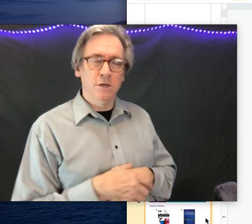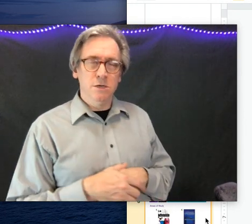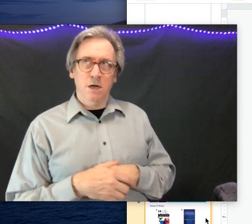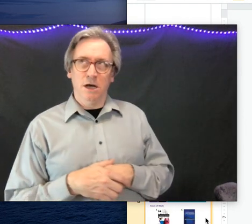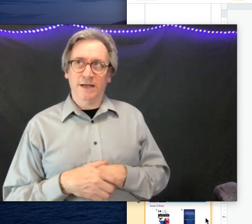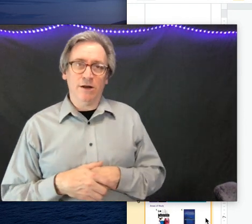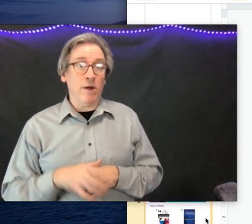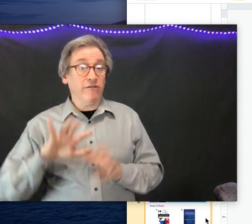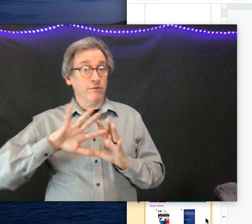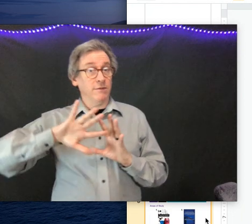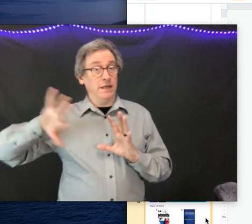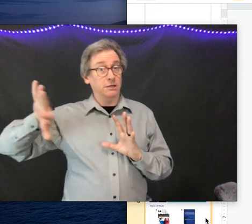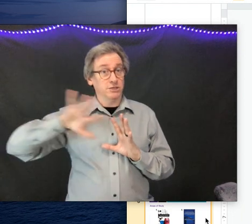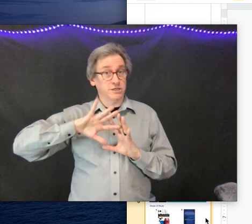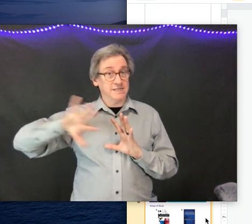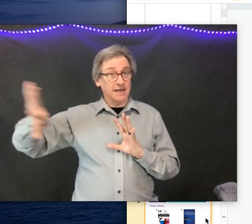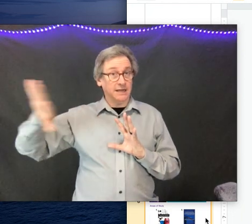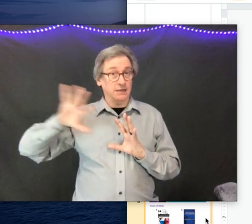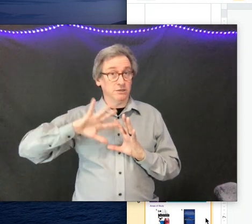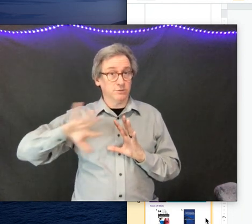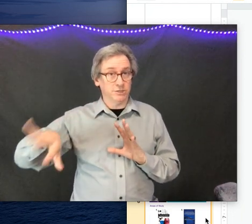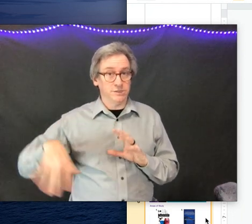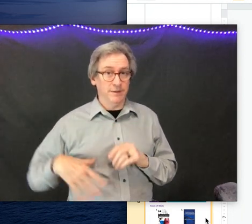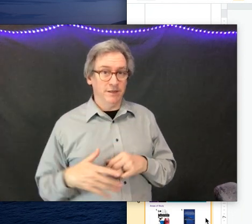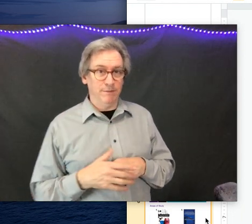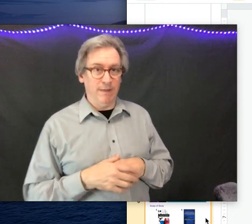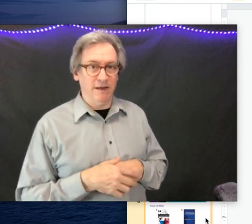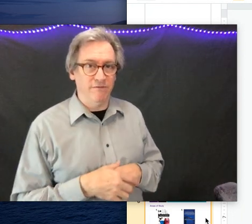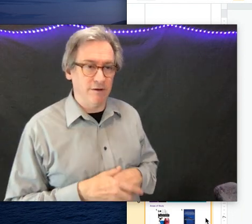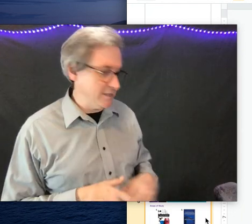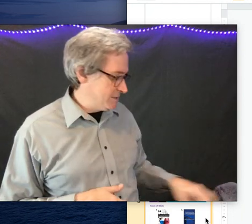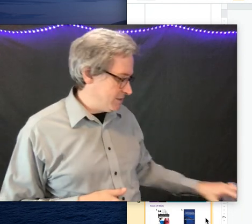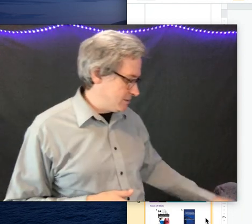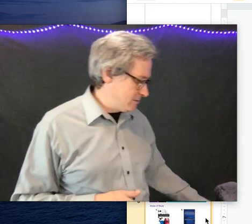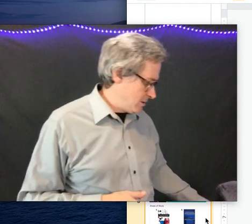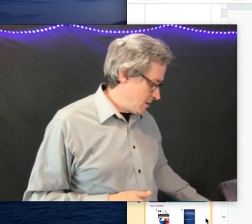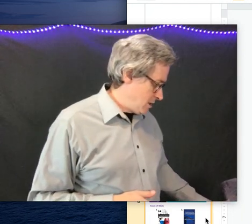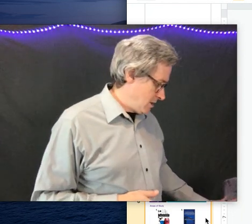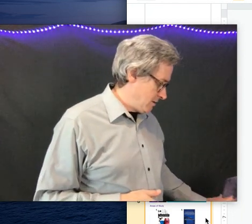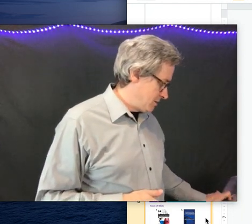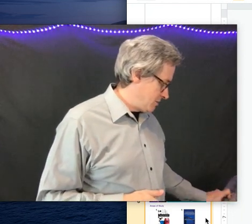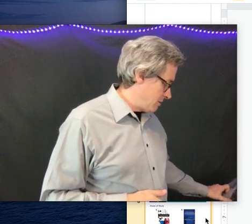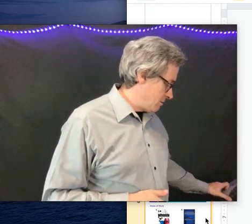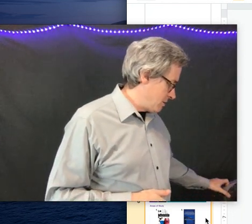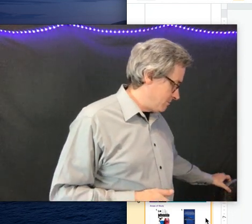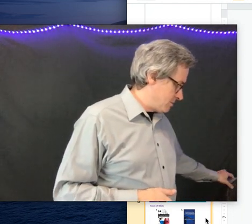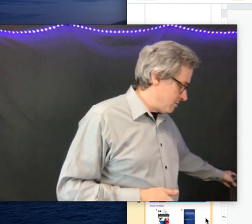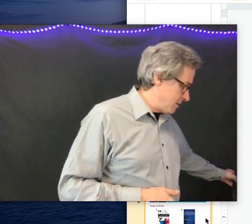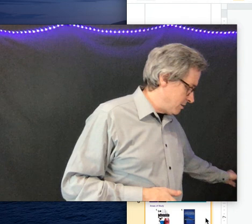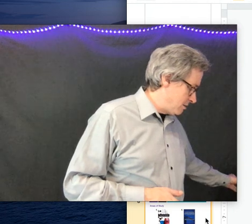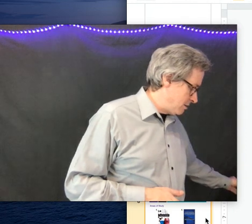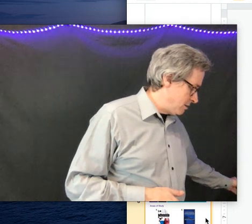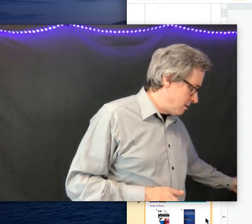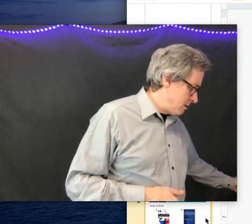to get away from English and signed English, which has been the bane of their existence. This chair keeps